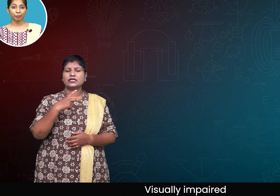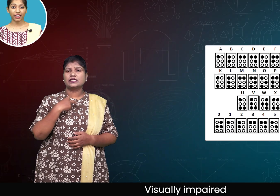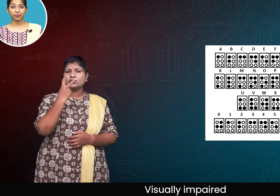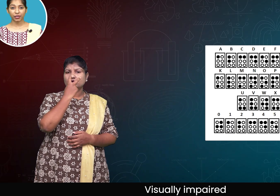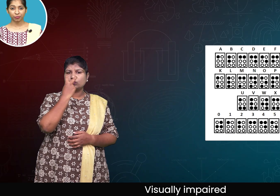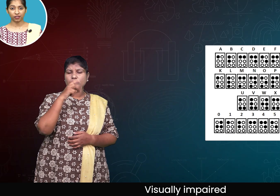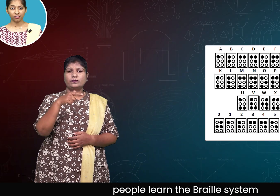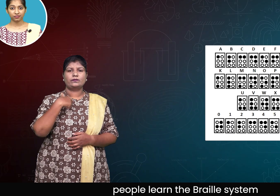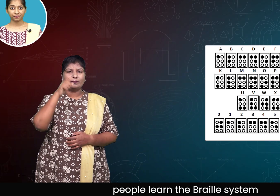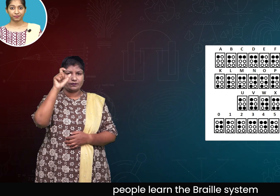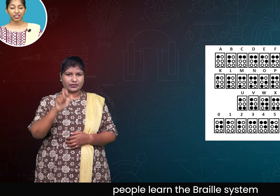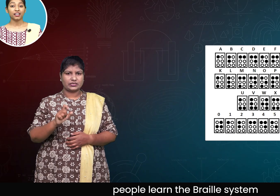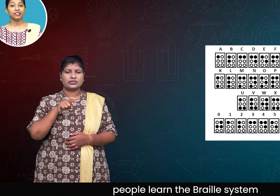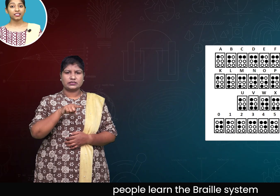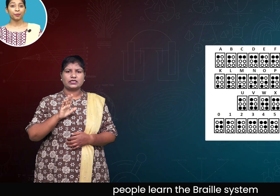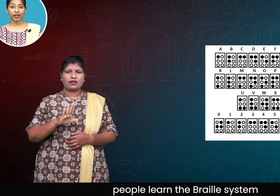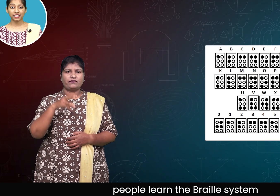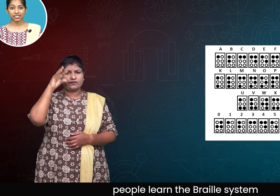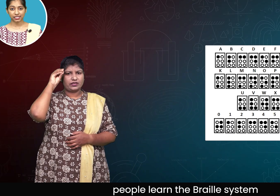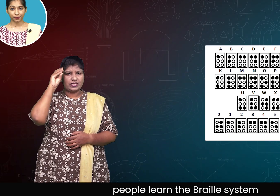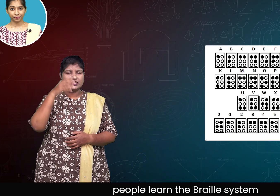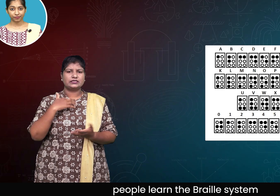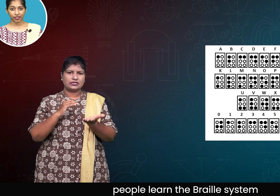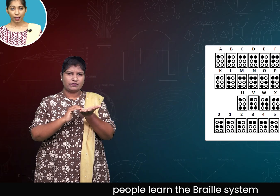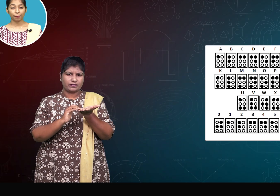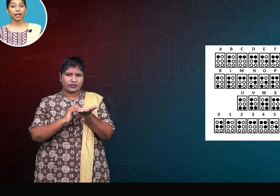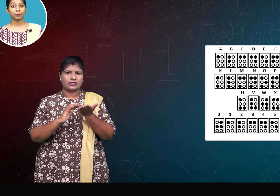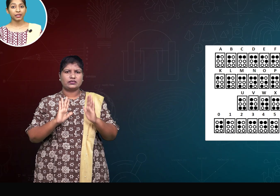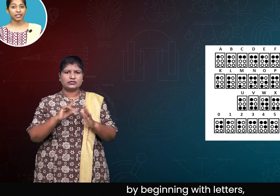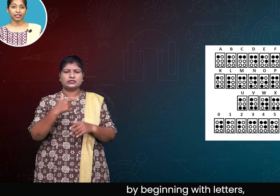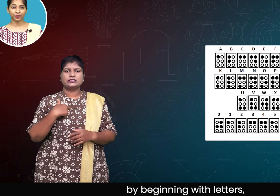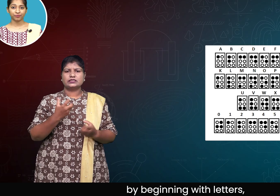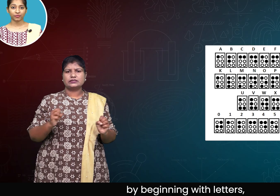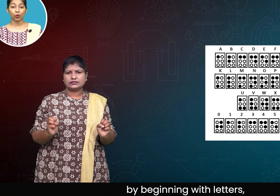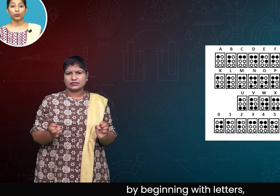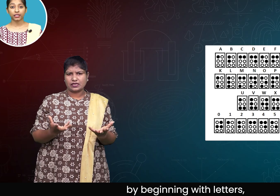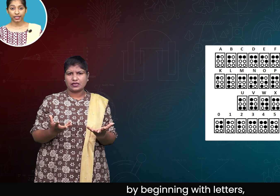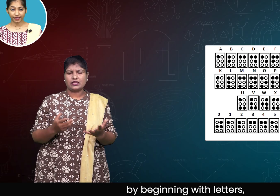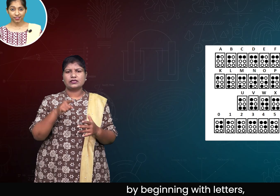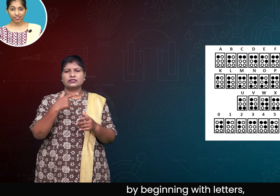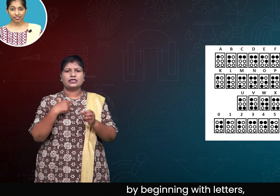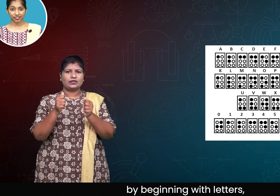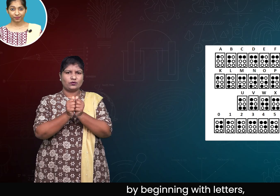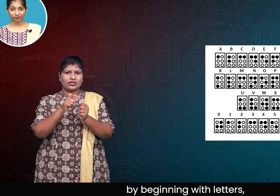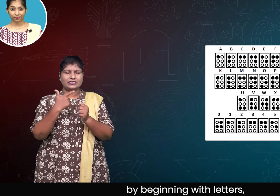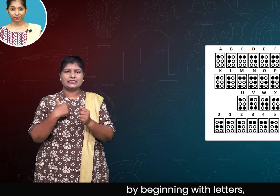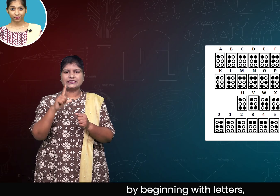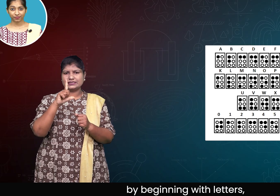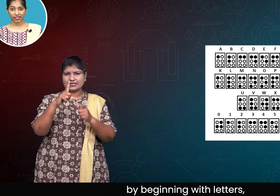Visually impaired people learn the Braille system by beginning with letters,